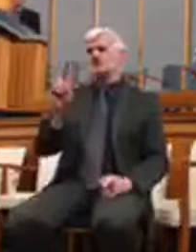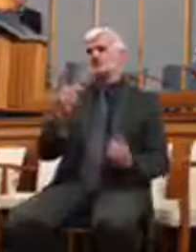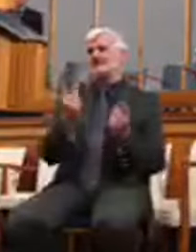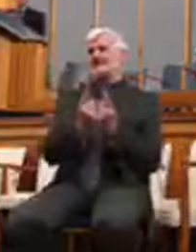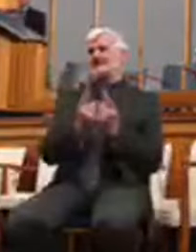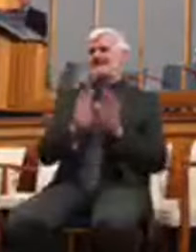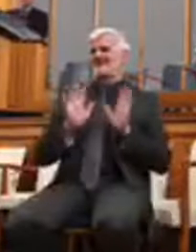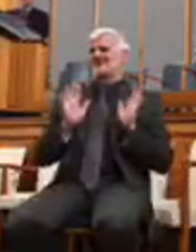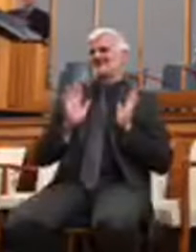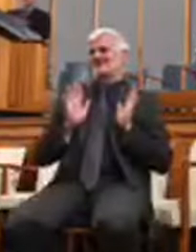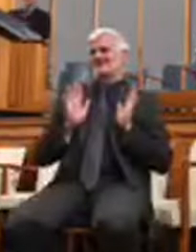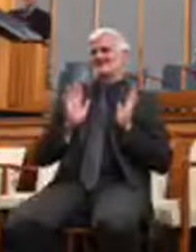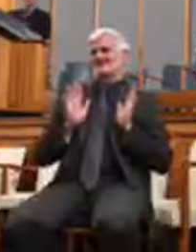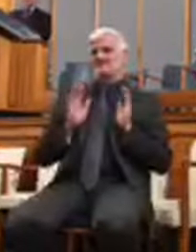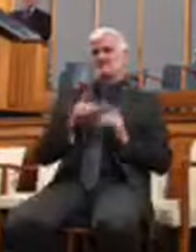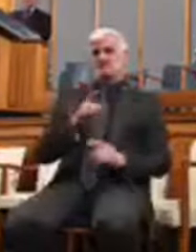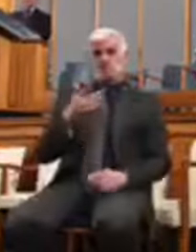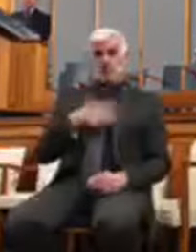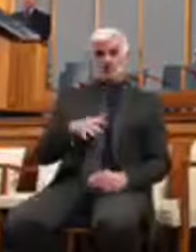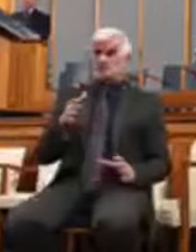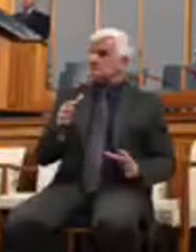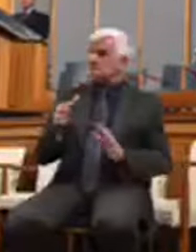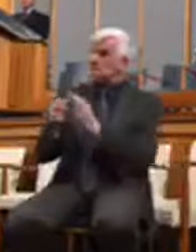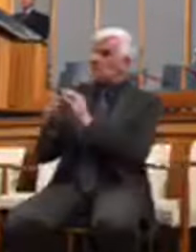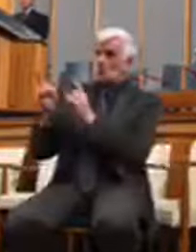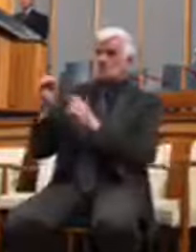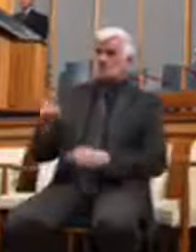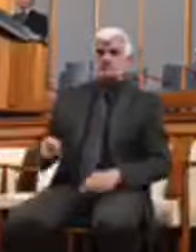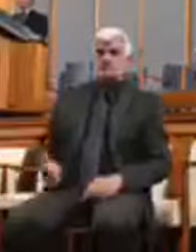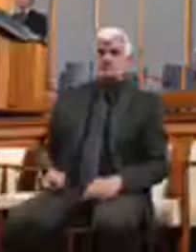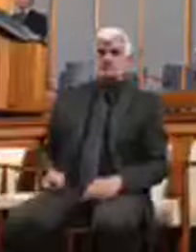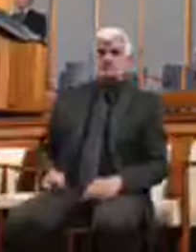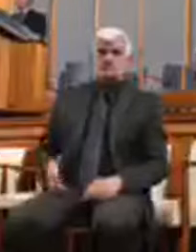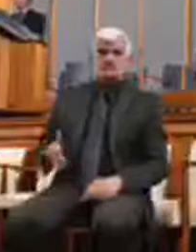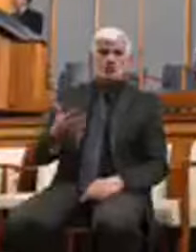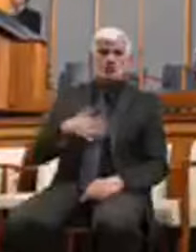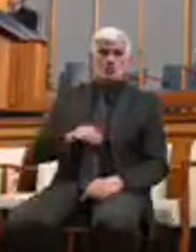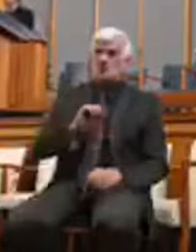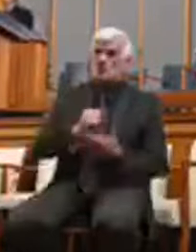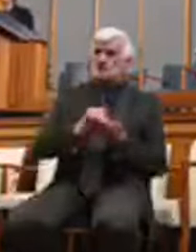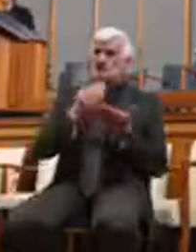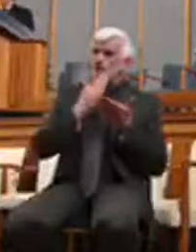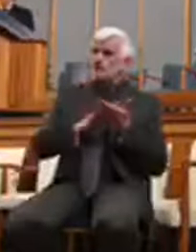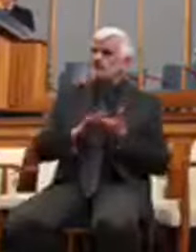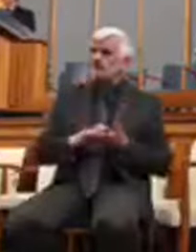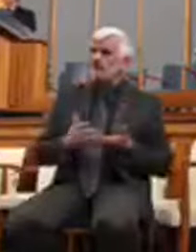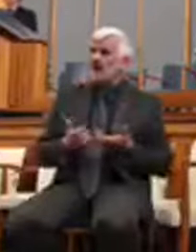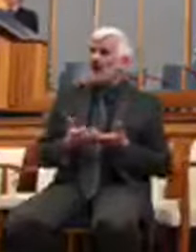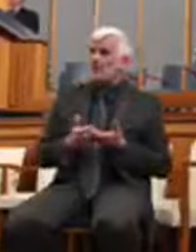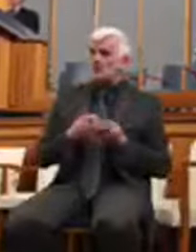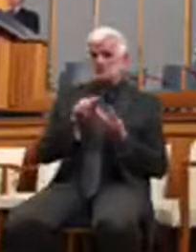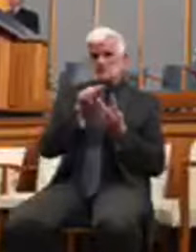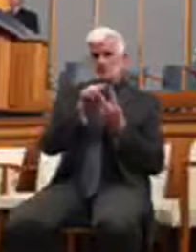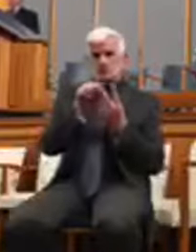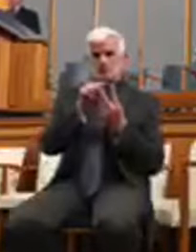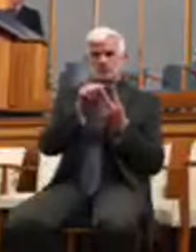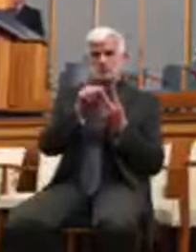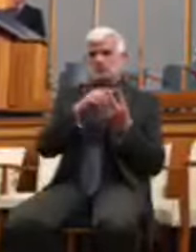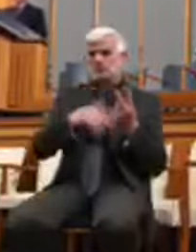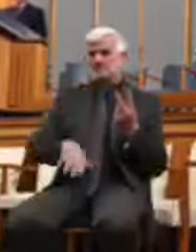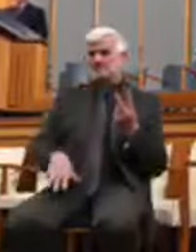you want to have fellowship with God tonight, he wants your sins to be forgiven. These are essential. And